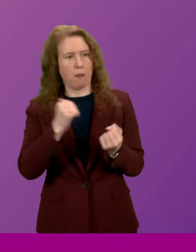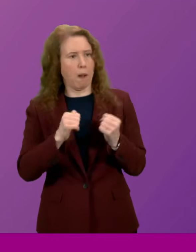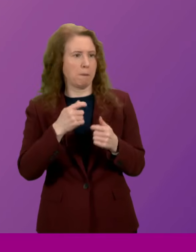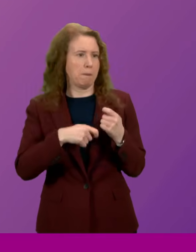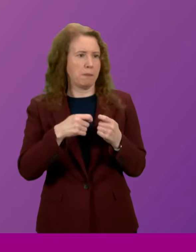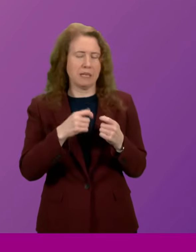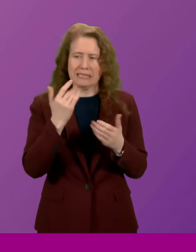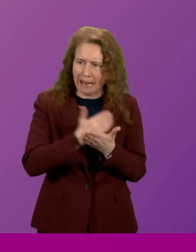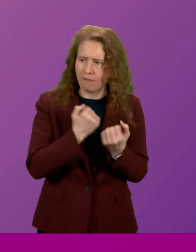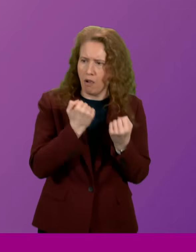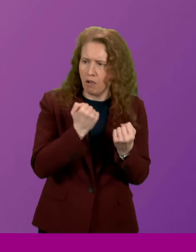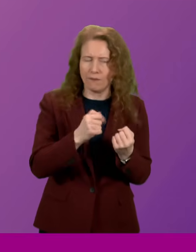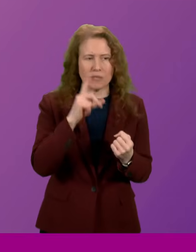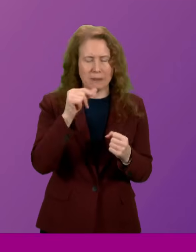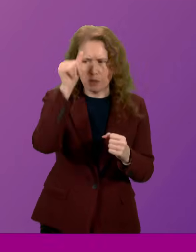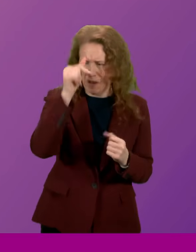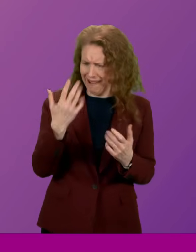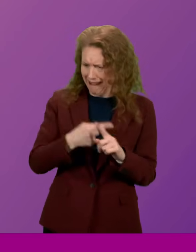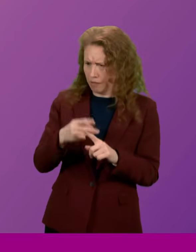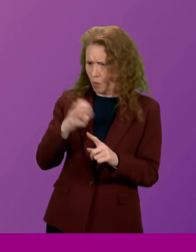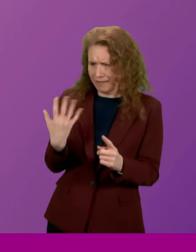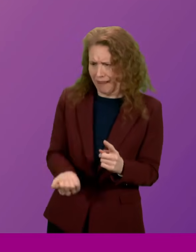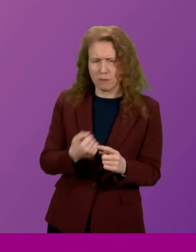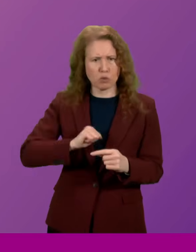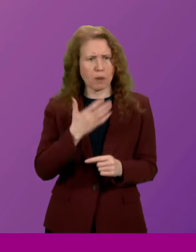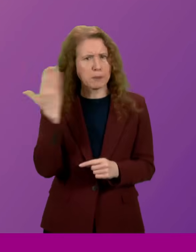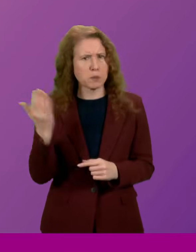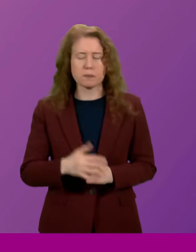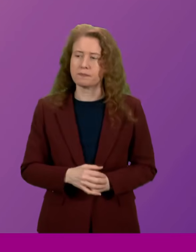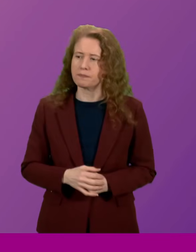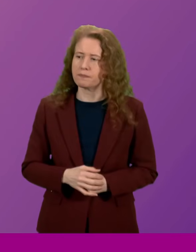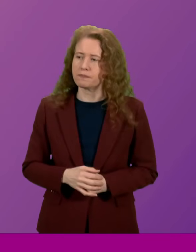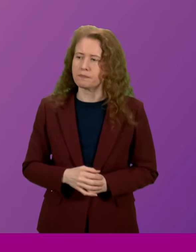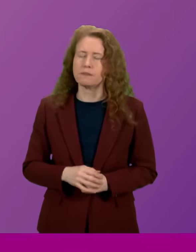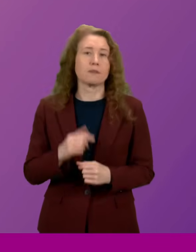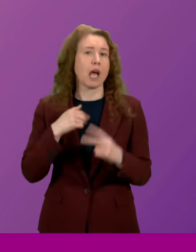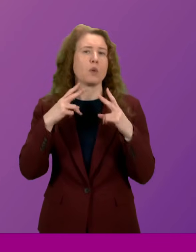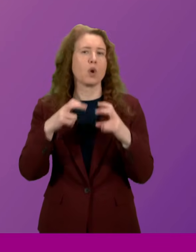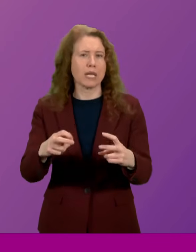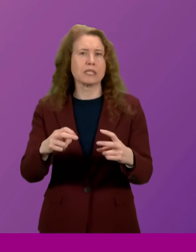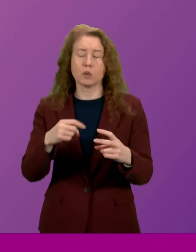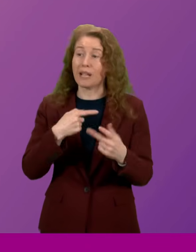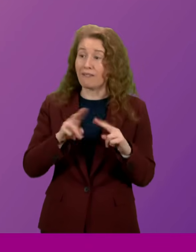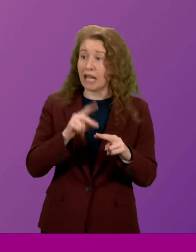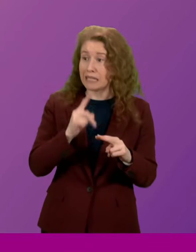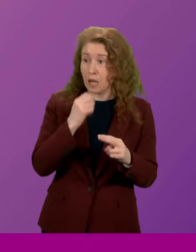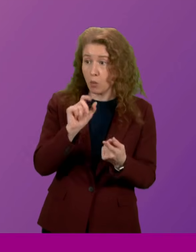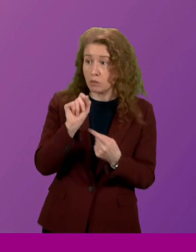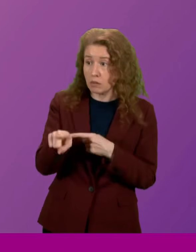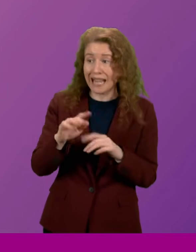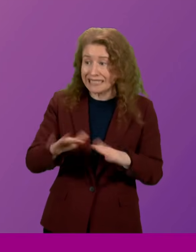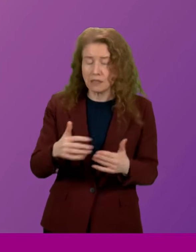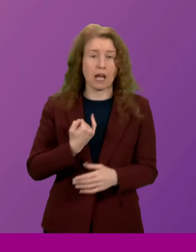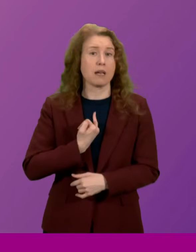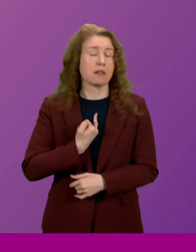England and Wales? First Minister. I'll look into the point about a reply to Mr Bibby. If I promised a reply and it's not